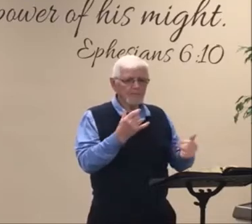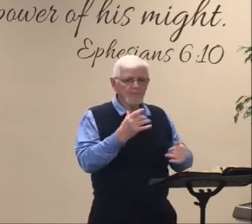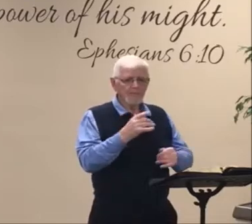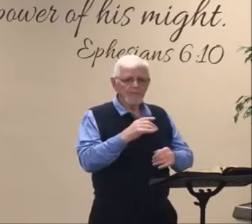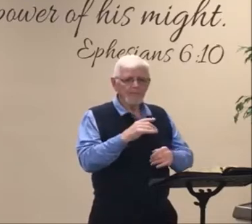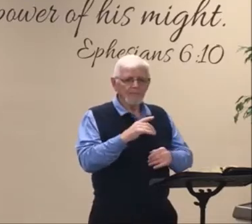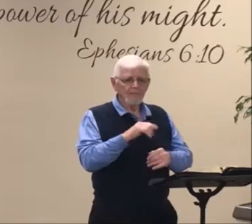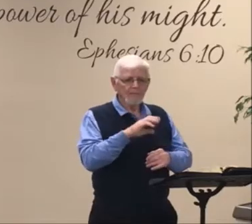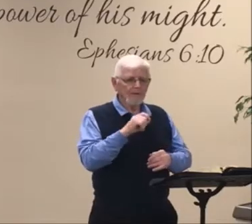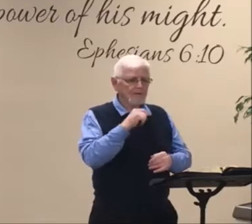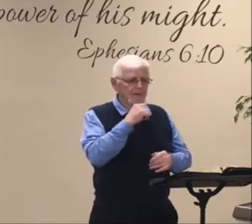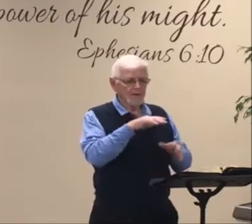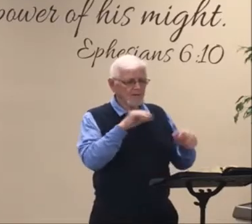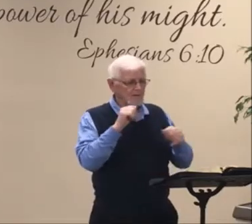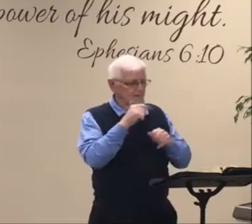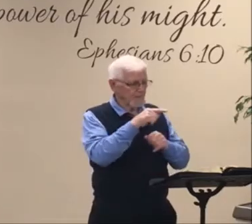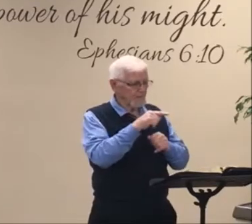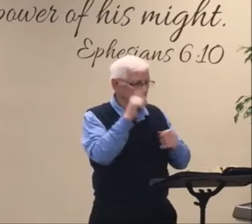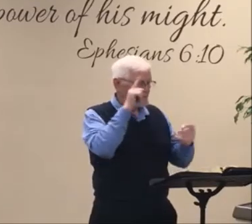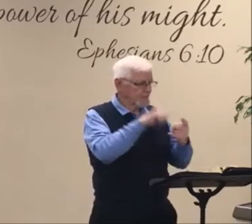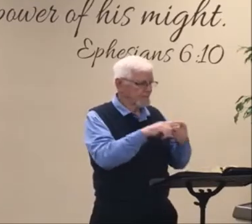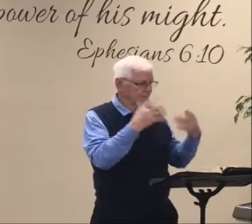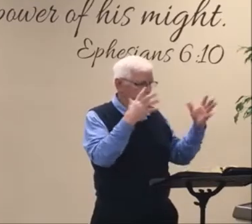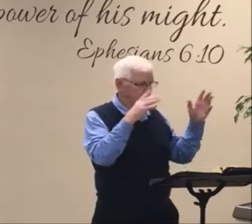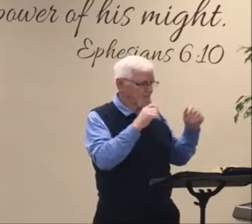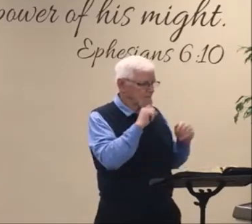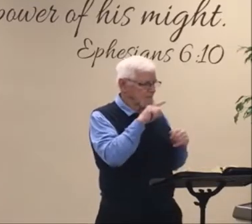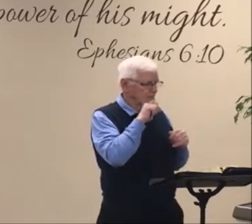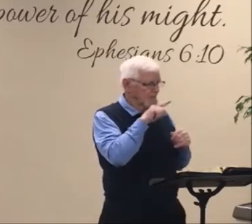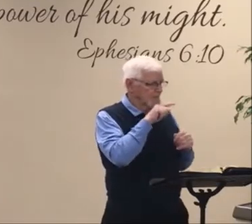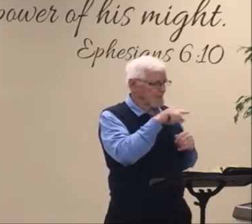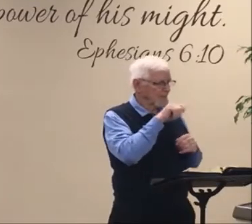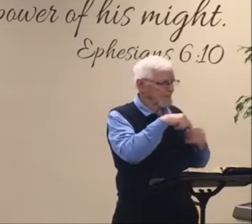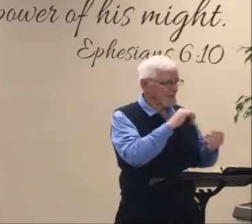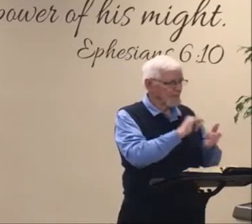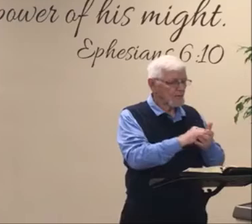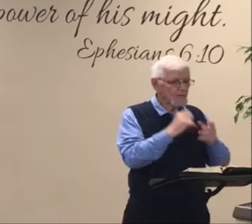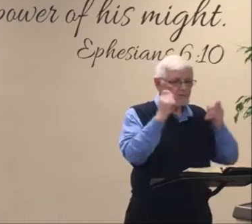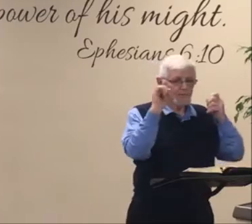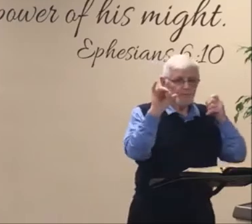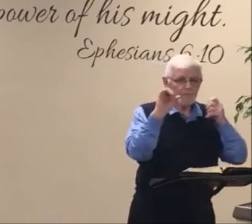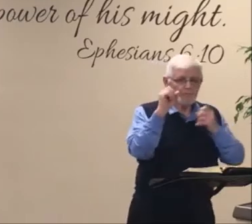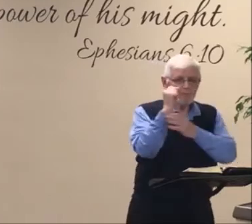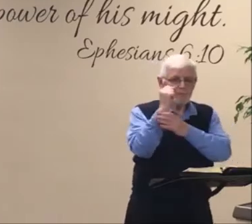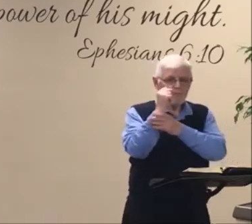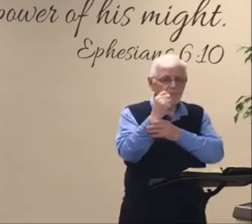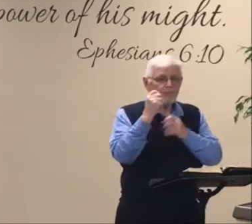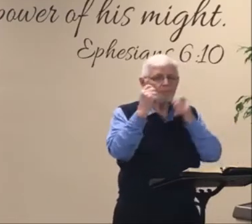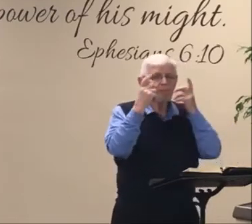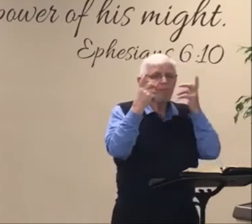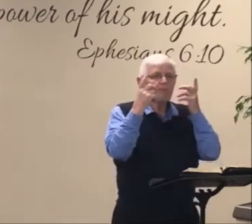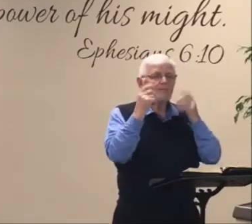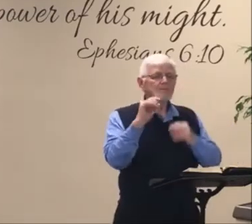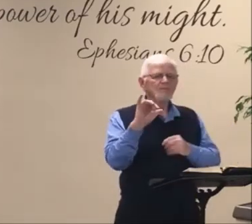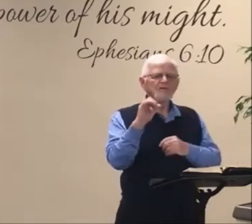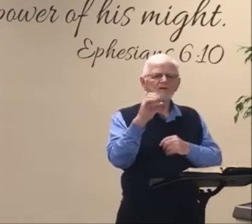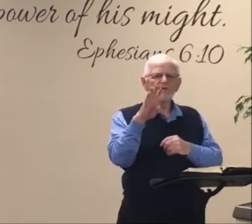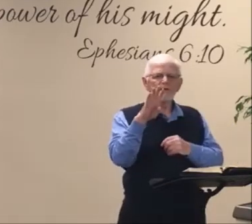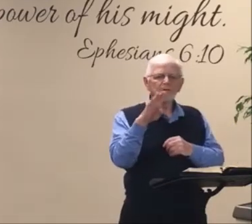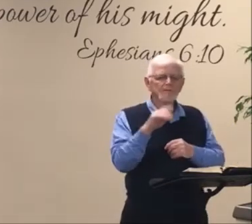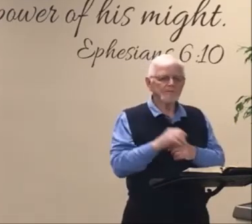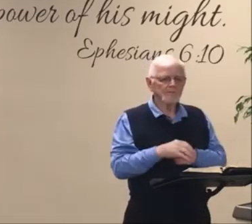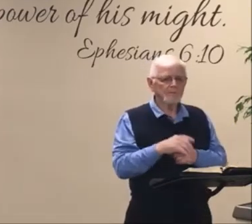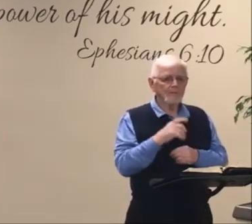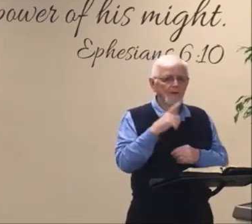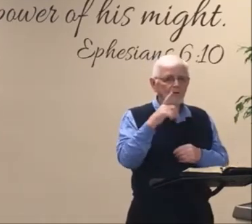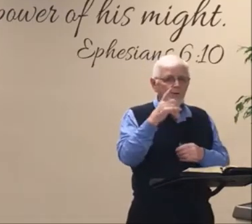until I have done that which I have spoken to thee of. Jacob awaked out of his sleep, and he said, surely the Lord is in this place, and I knew